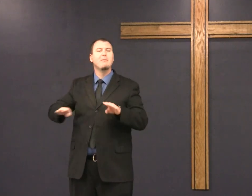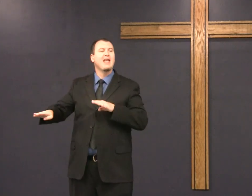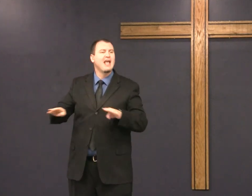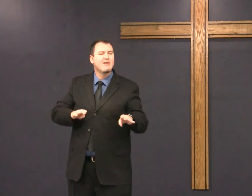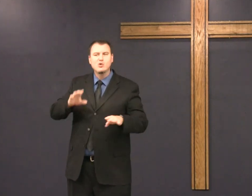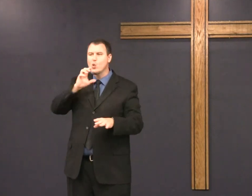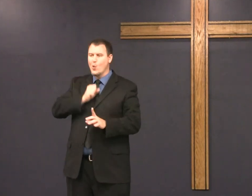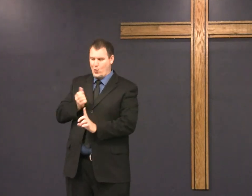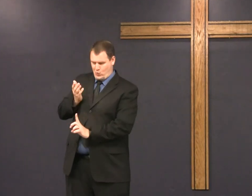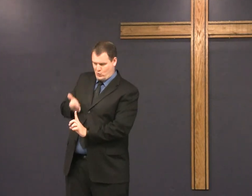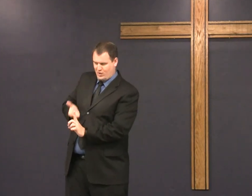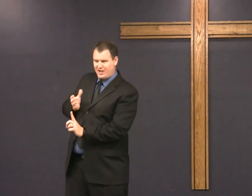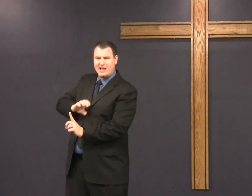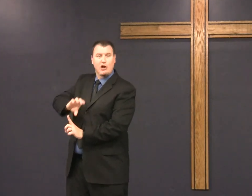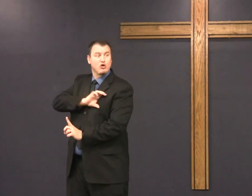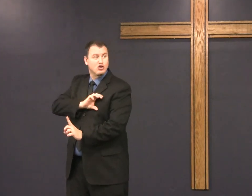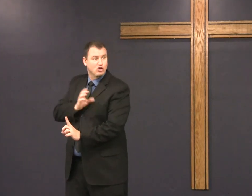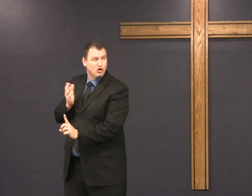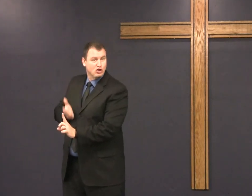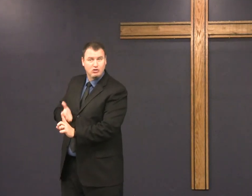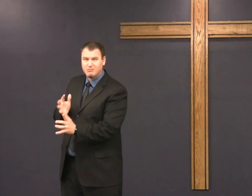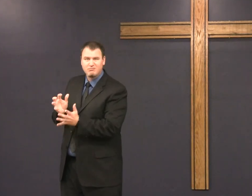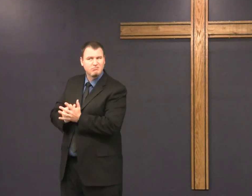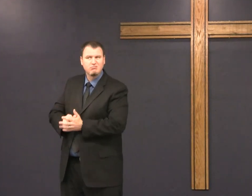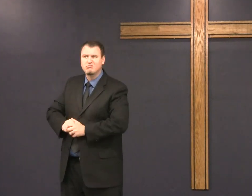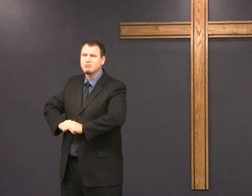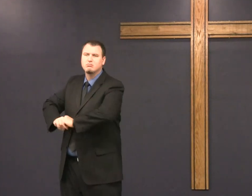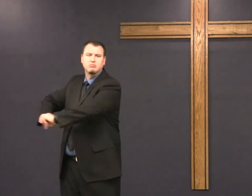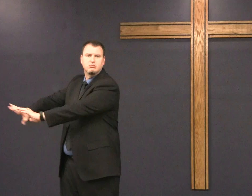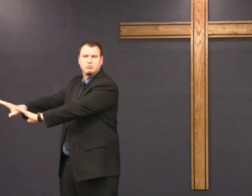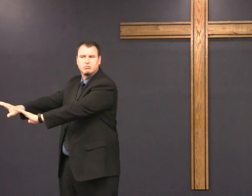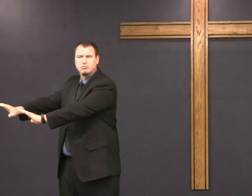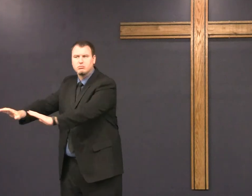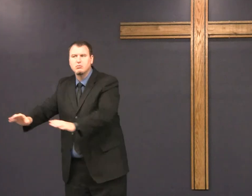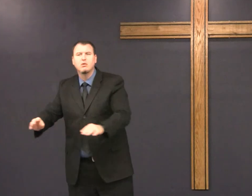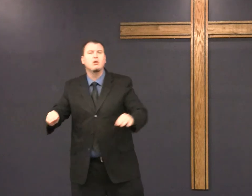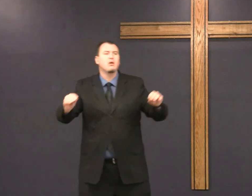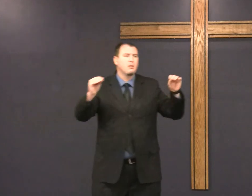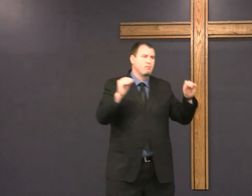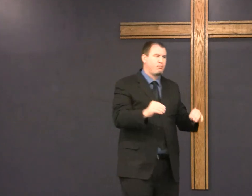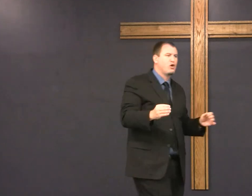Your behavior, your character.